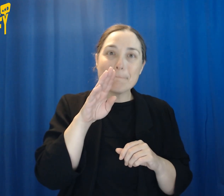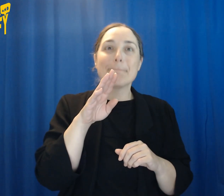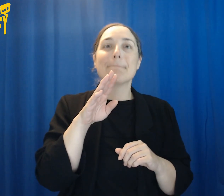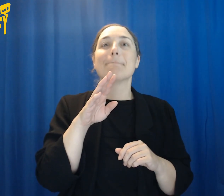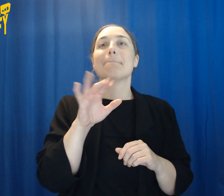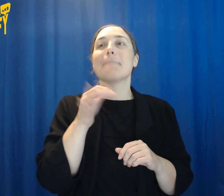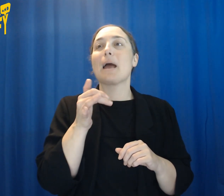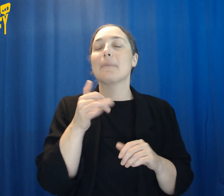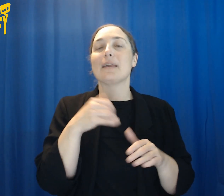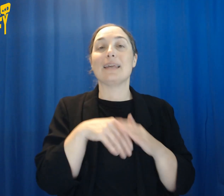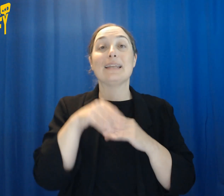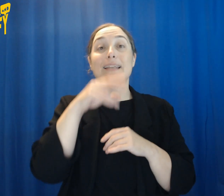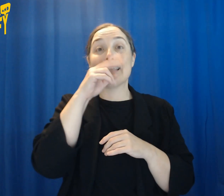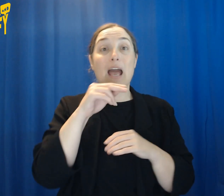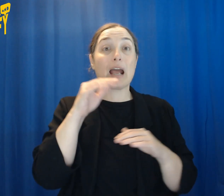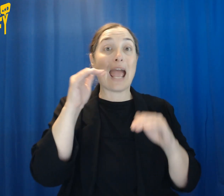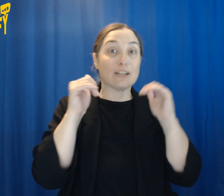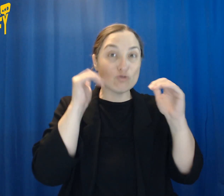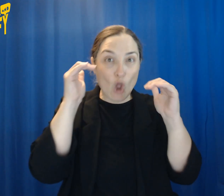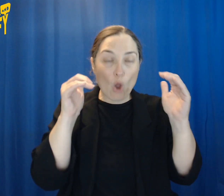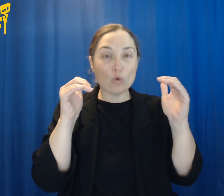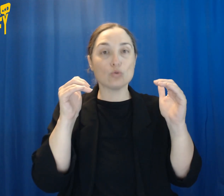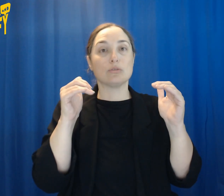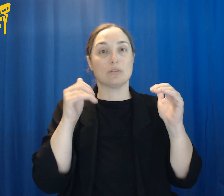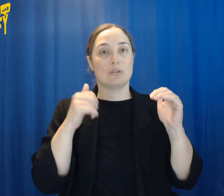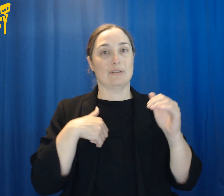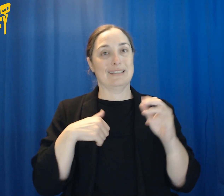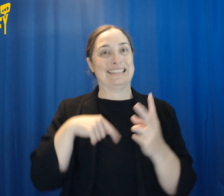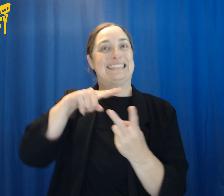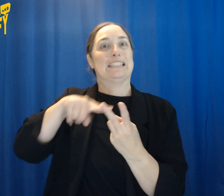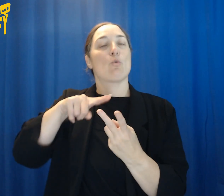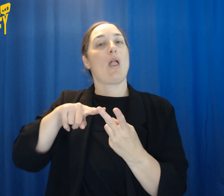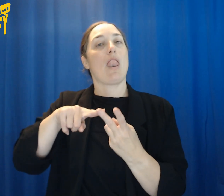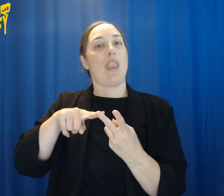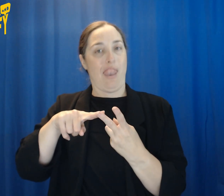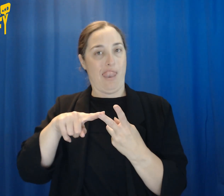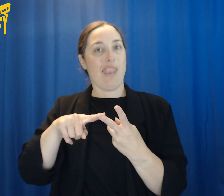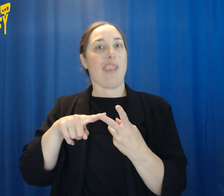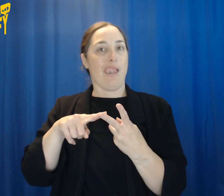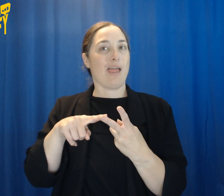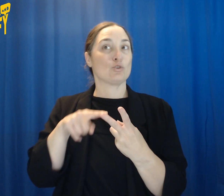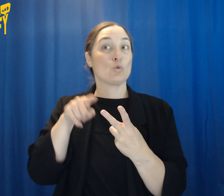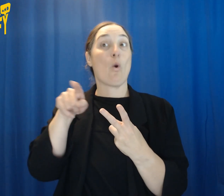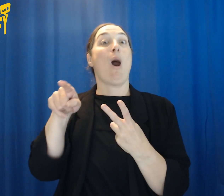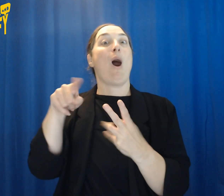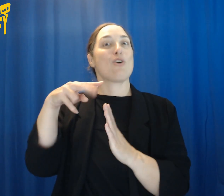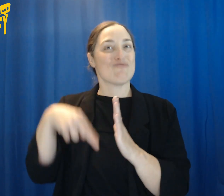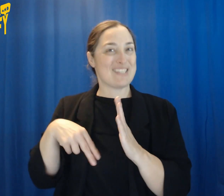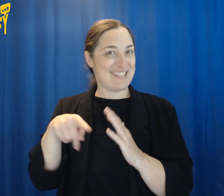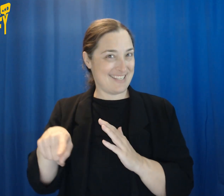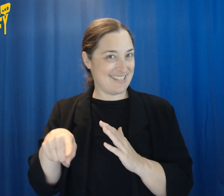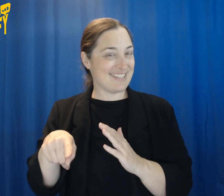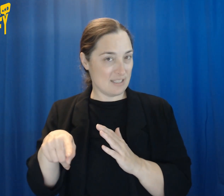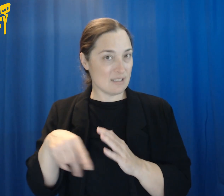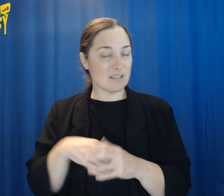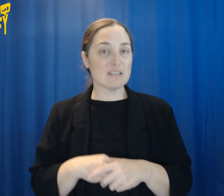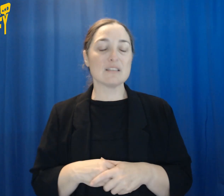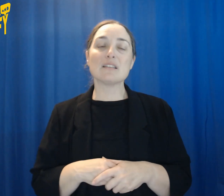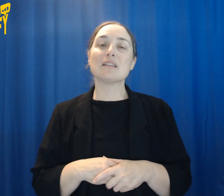young adulthood, and then having my sequel to, like, look to and read, if that makes sense. So, like, yeah, they grow